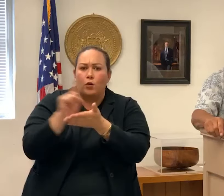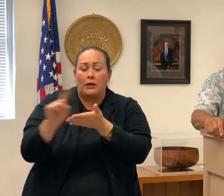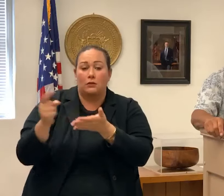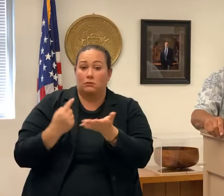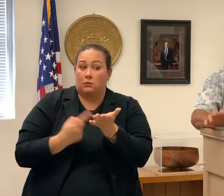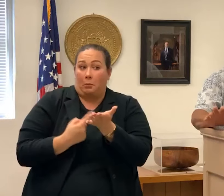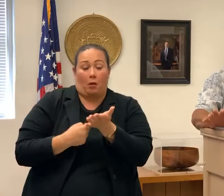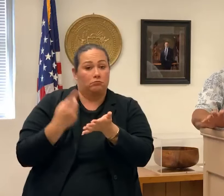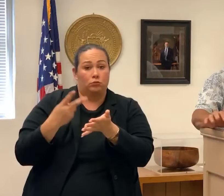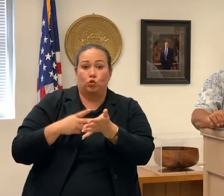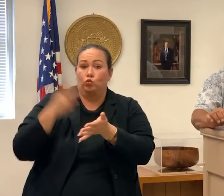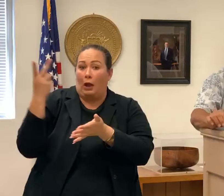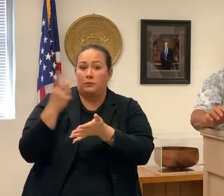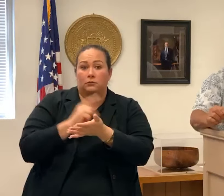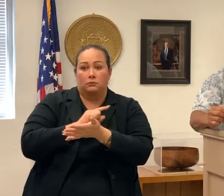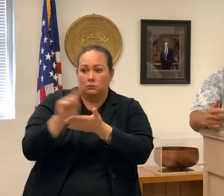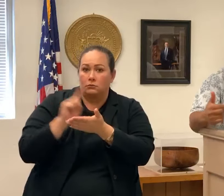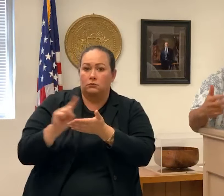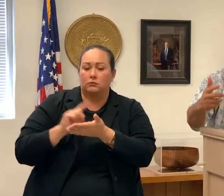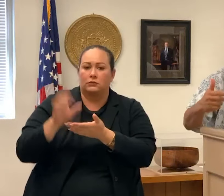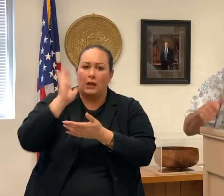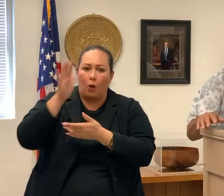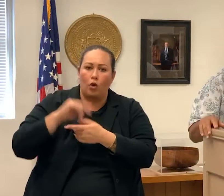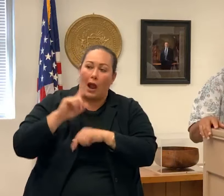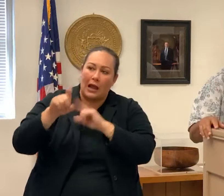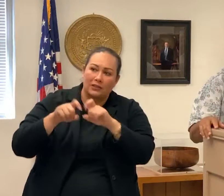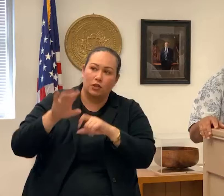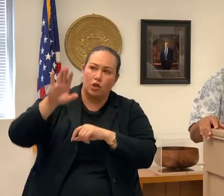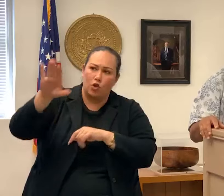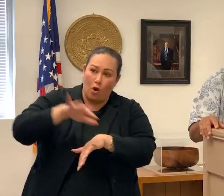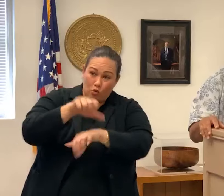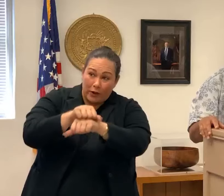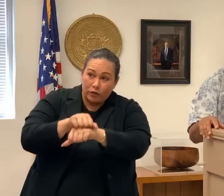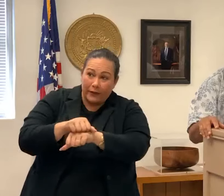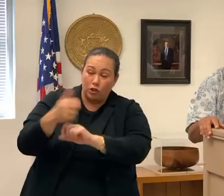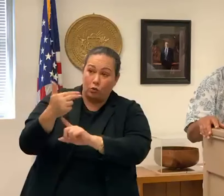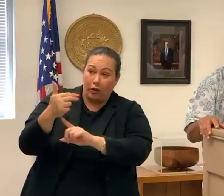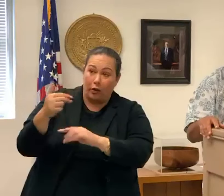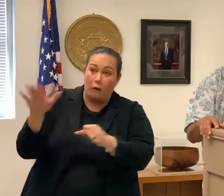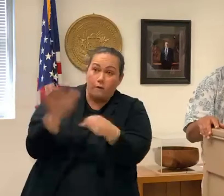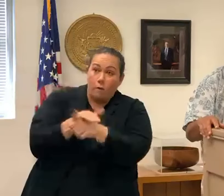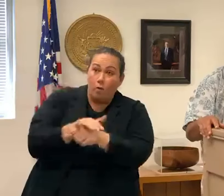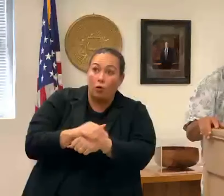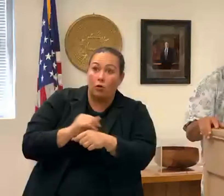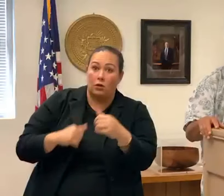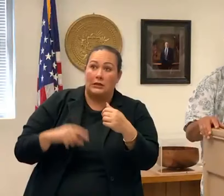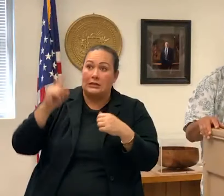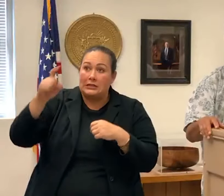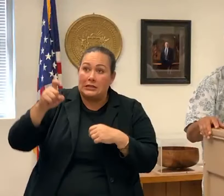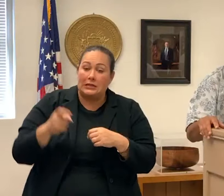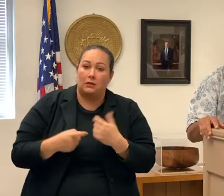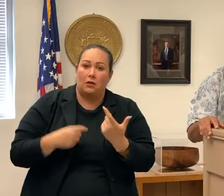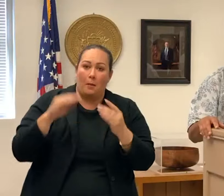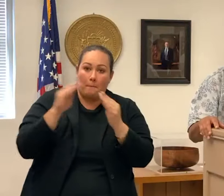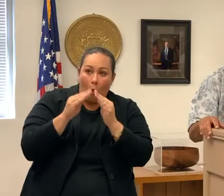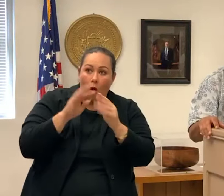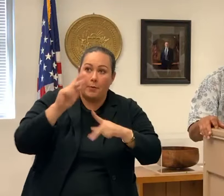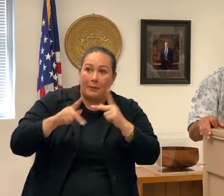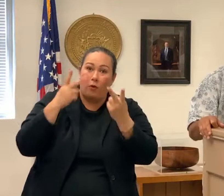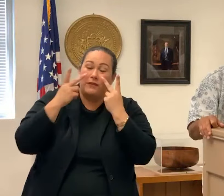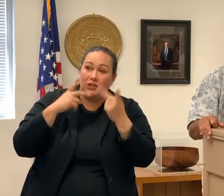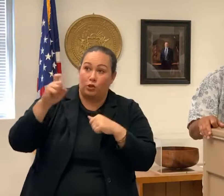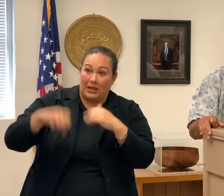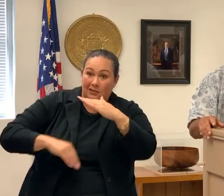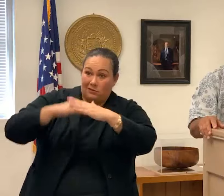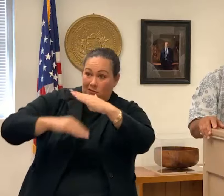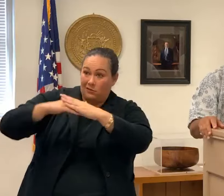So I would constantly ask them what their reservations look like, because it's important to us to figure out where we need to be and how we need to get